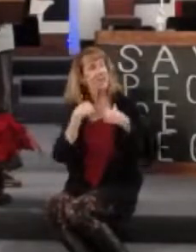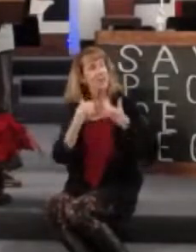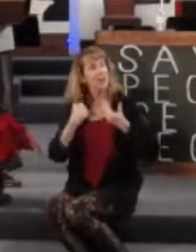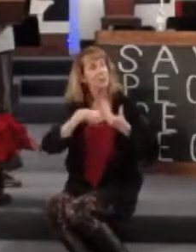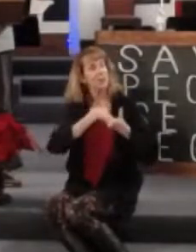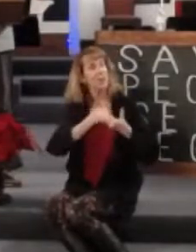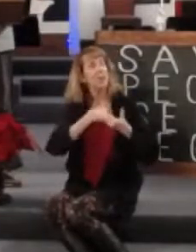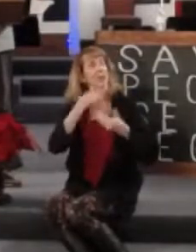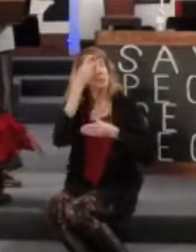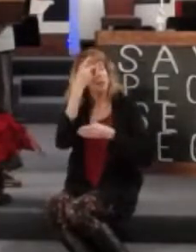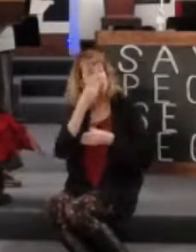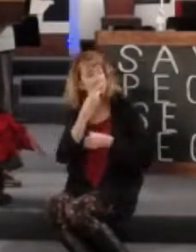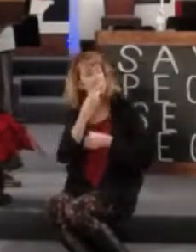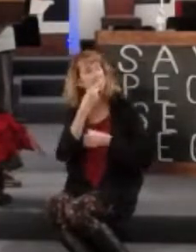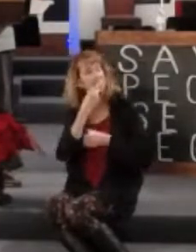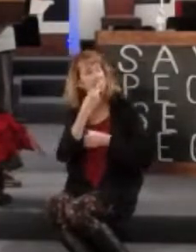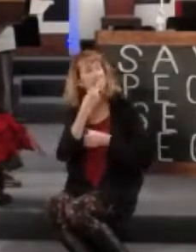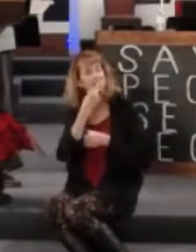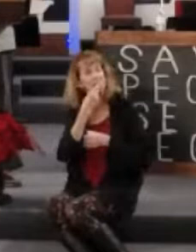parent.